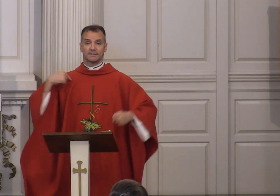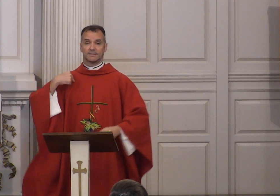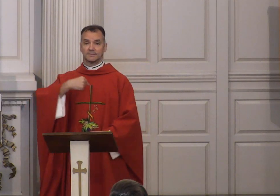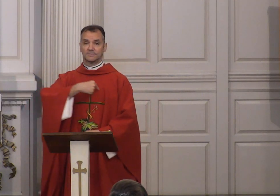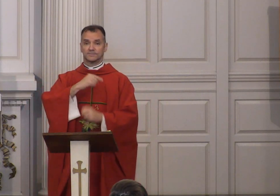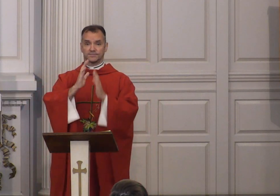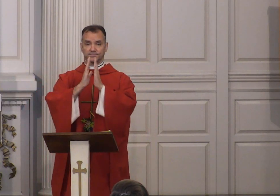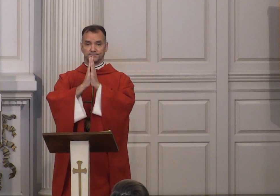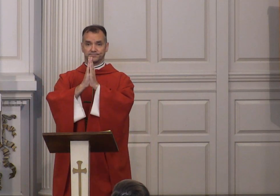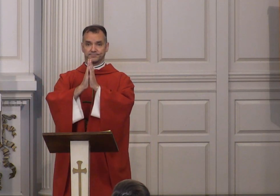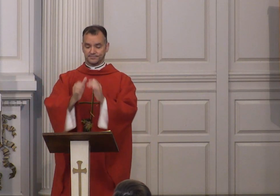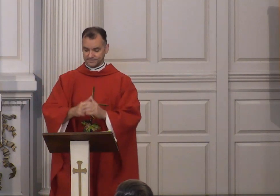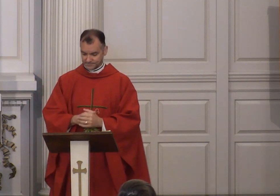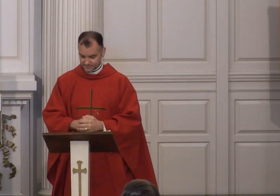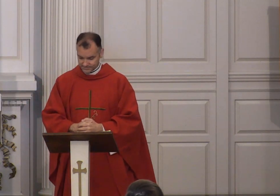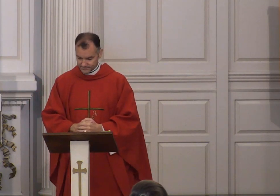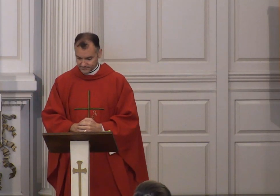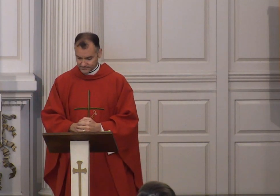Let us pray.